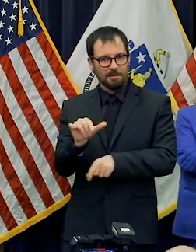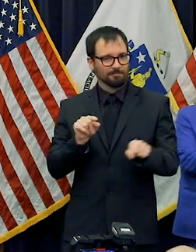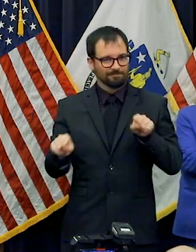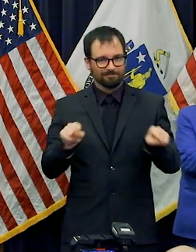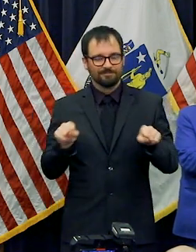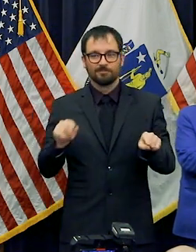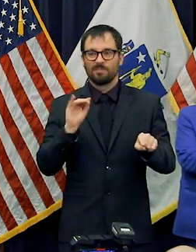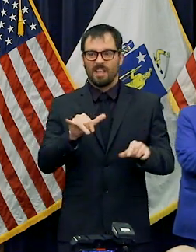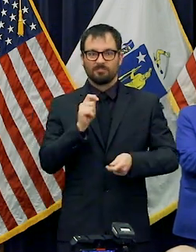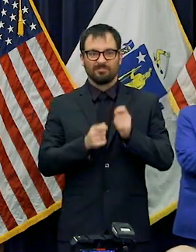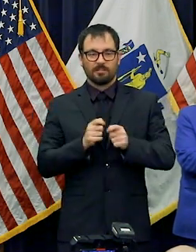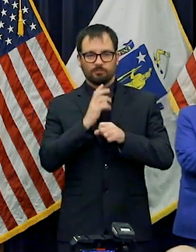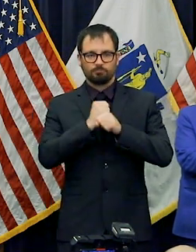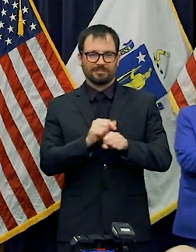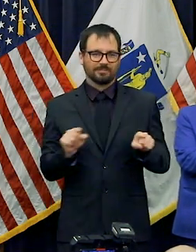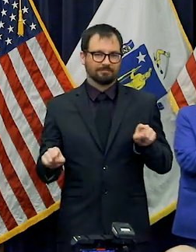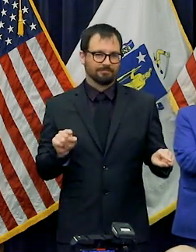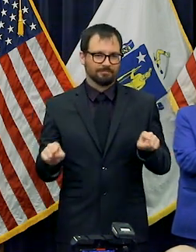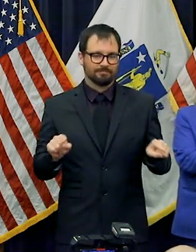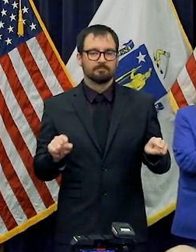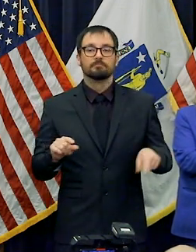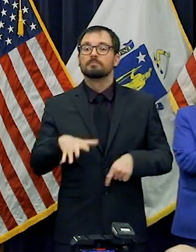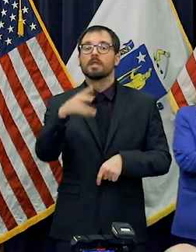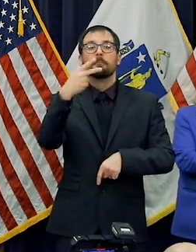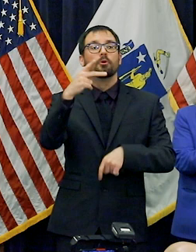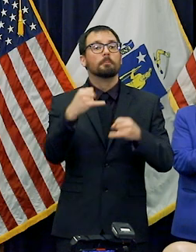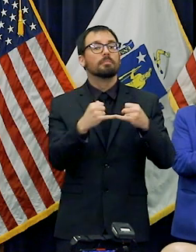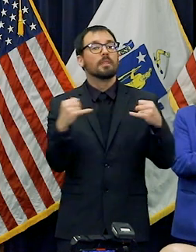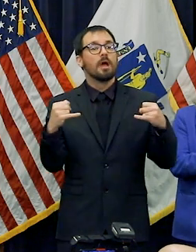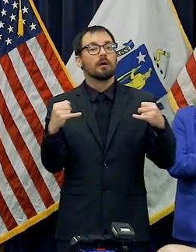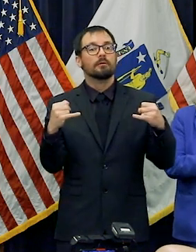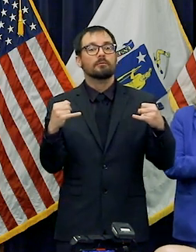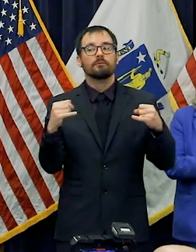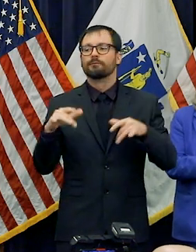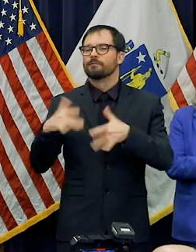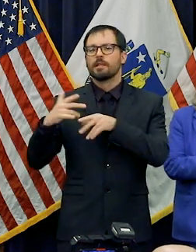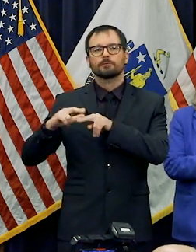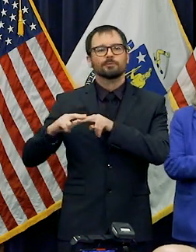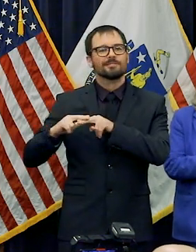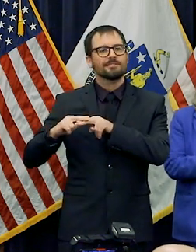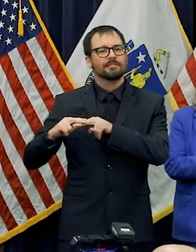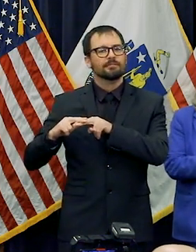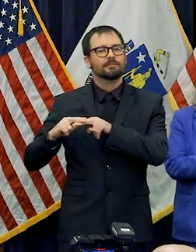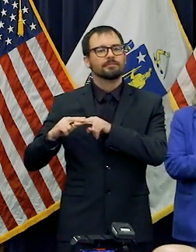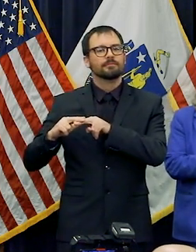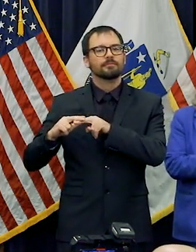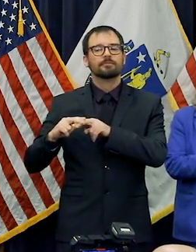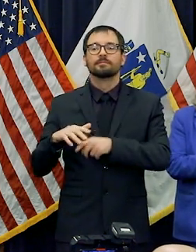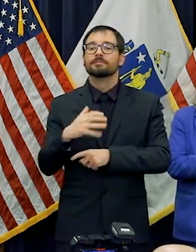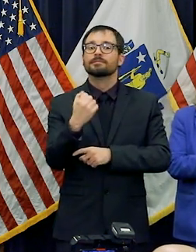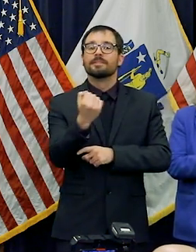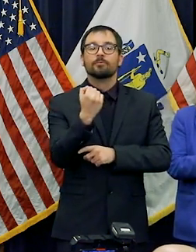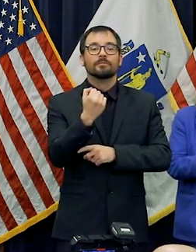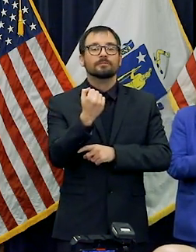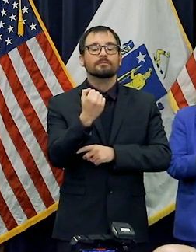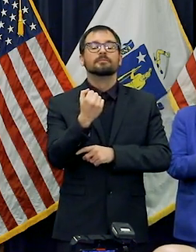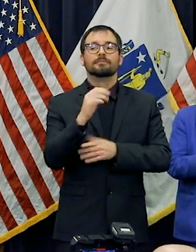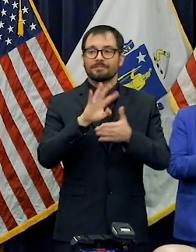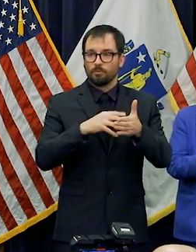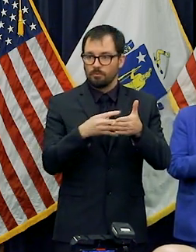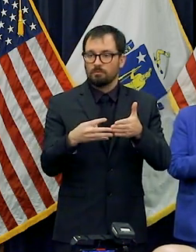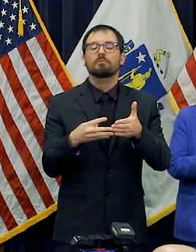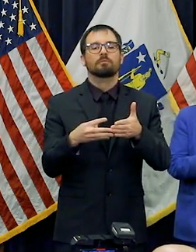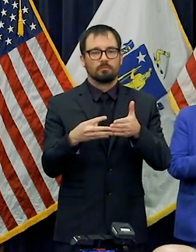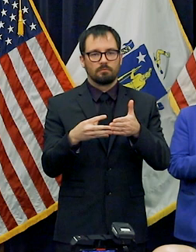schedule for the commuter rail, and a Saturday schedule for some, but not for all of the bus routes. Ferry service has been canceled, and